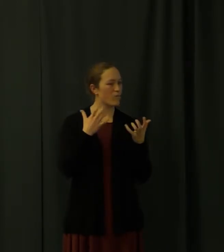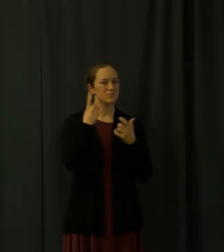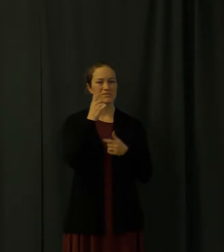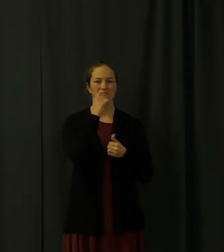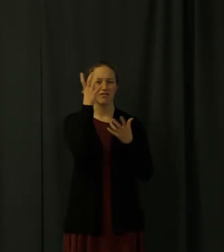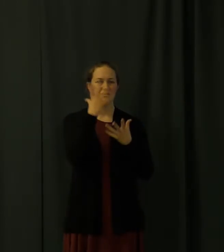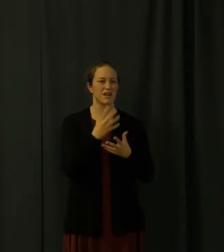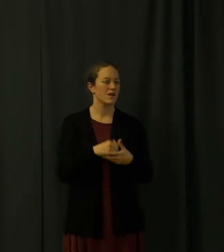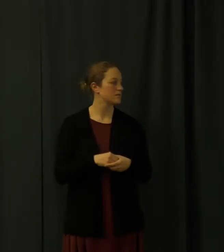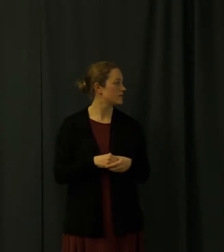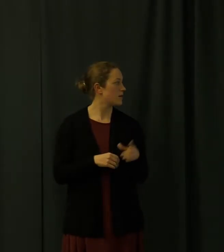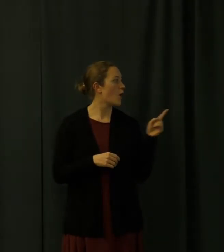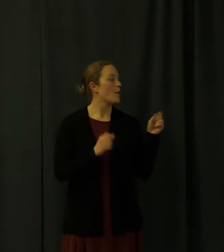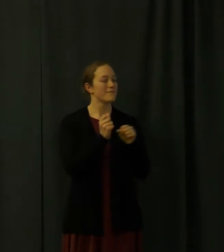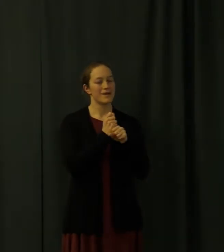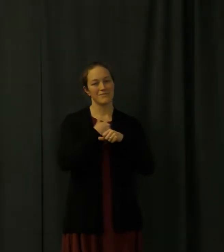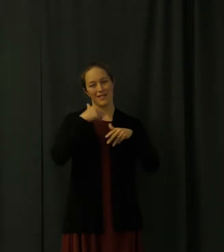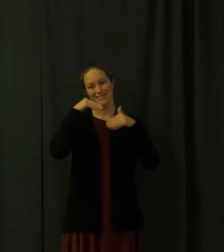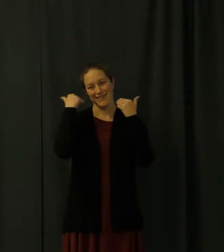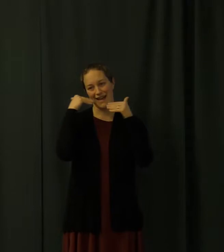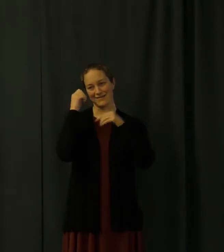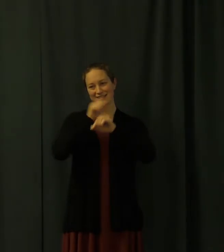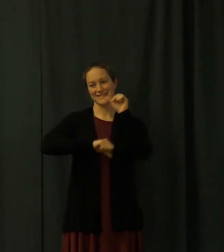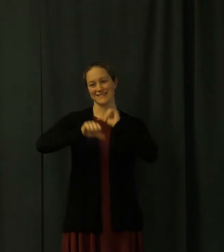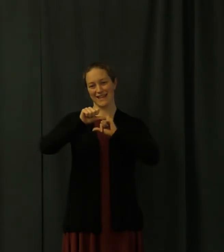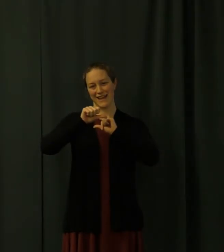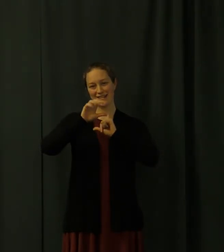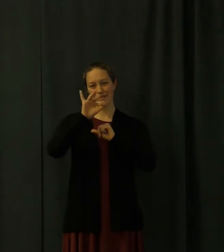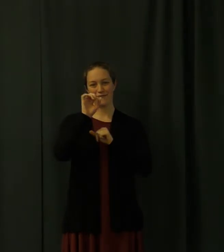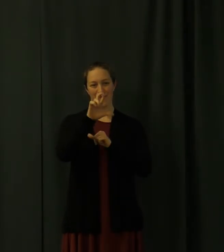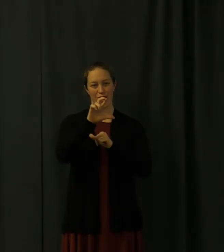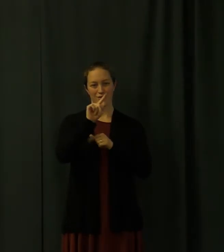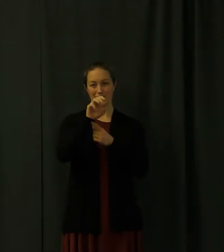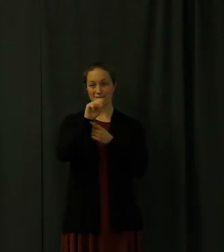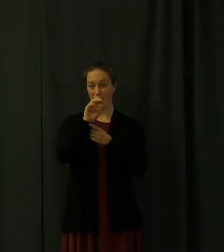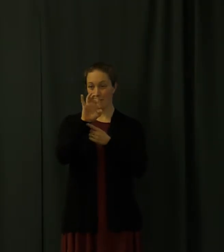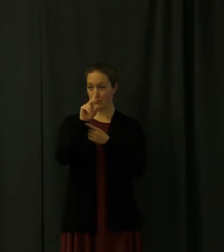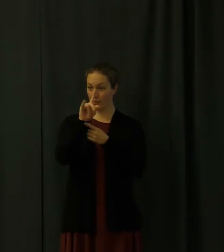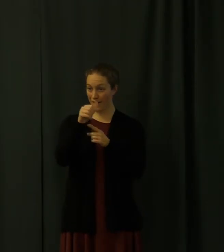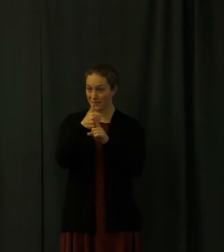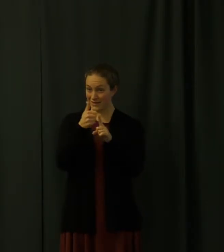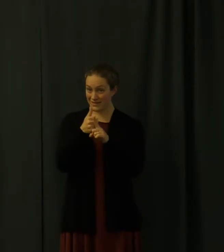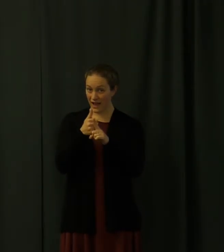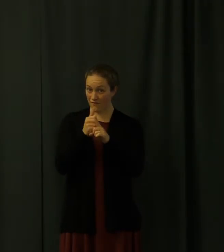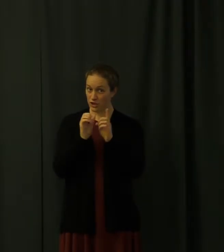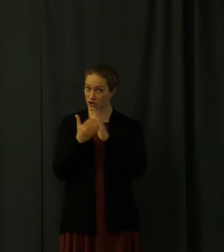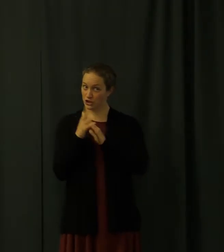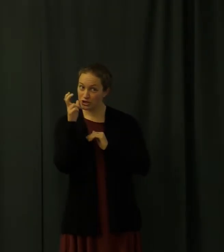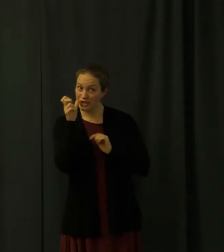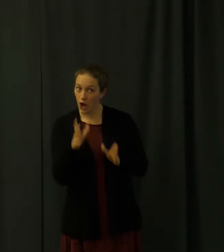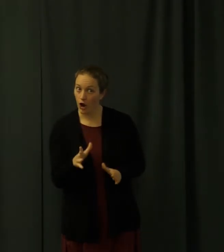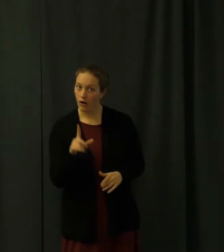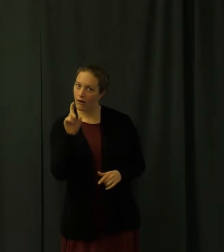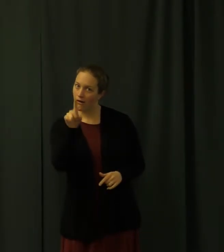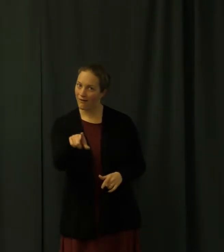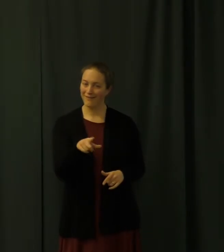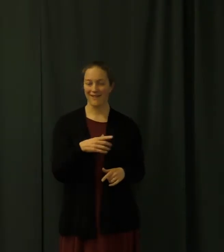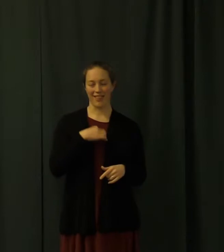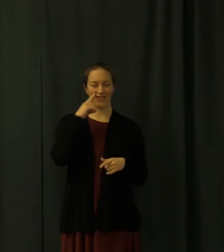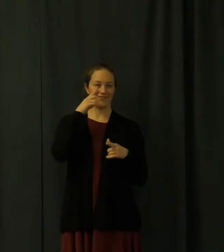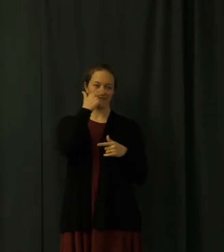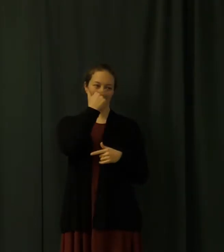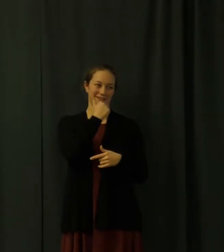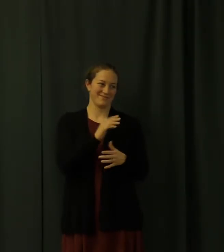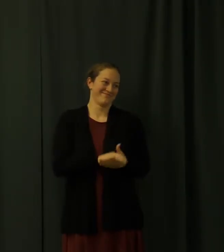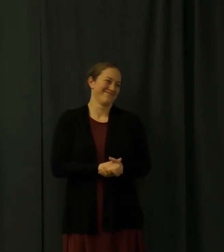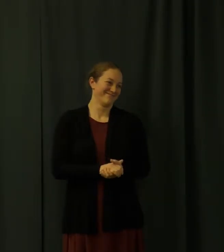I like this. Makes me laugh. This kid did a science fair project. Is Tom Brady a cheater? This makes me laugh. Okay,